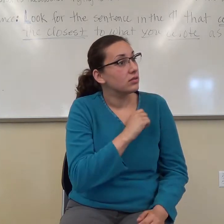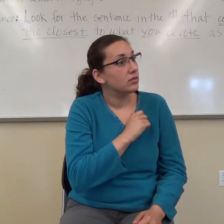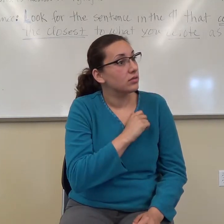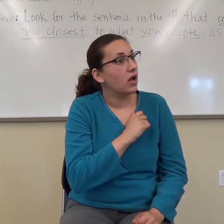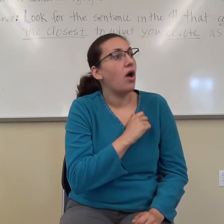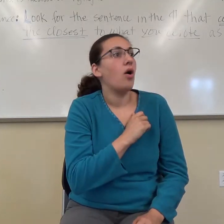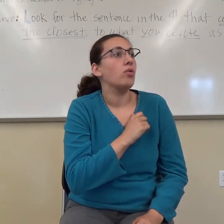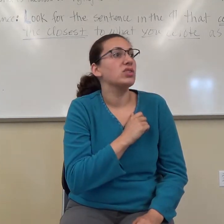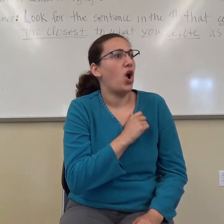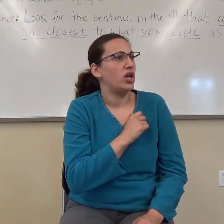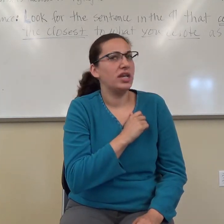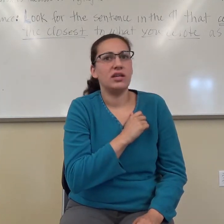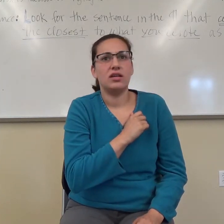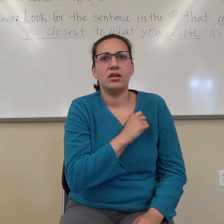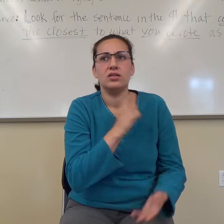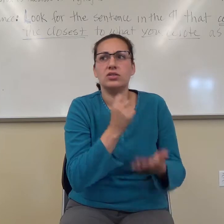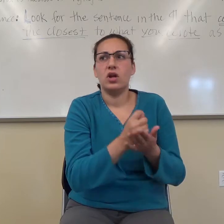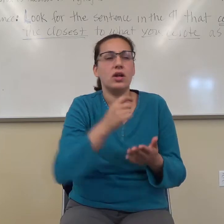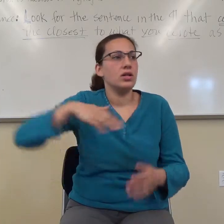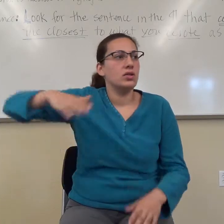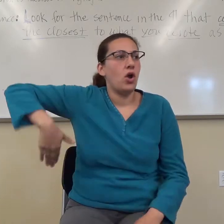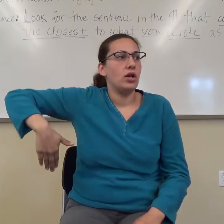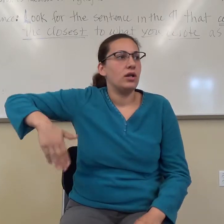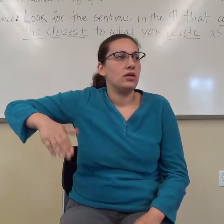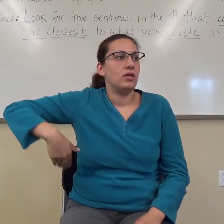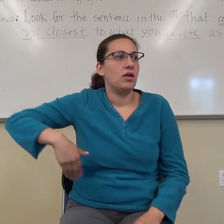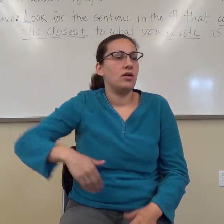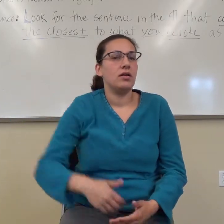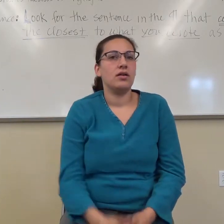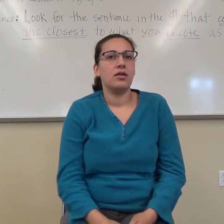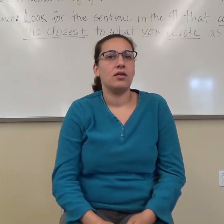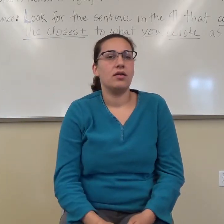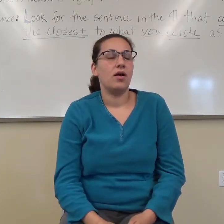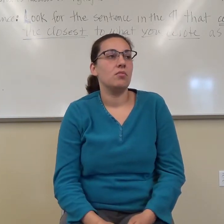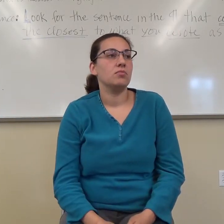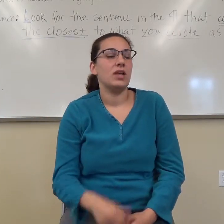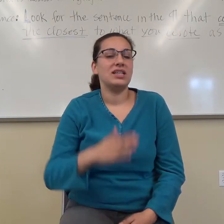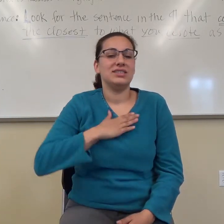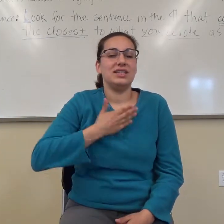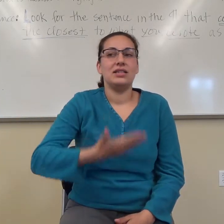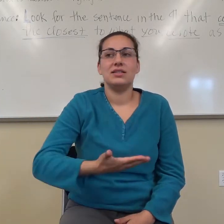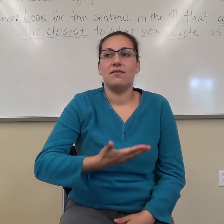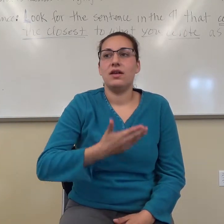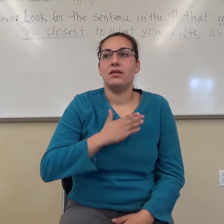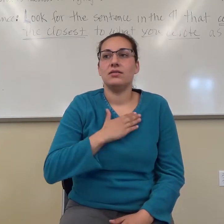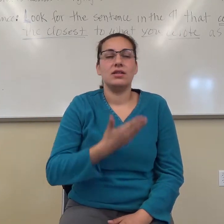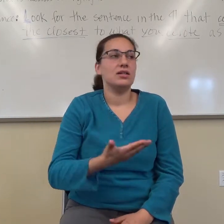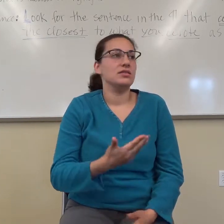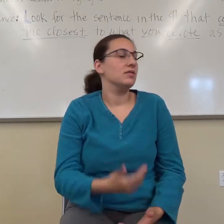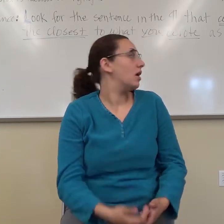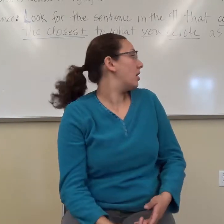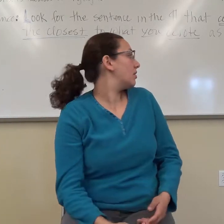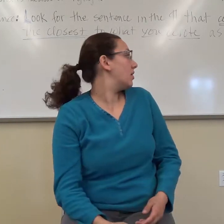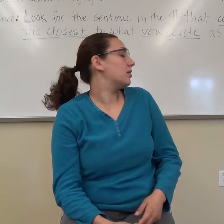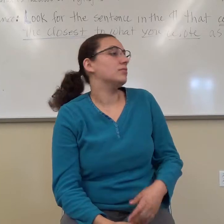there's also possibly a prior knowledge clue. What, from this person's